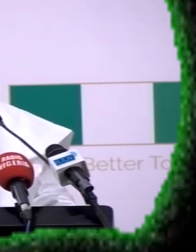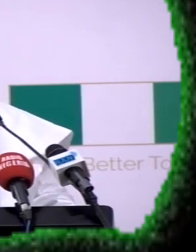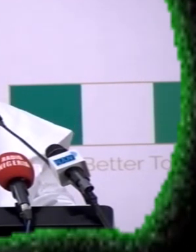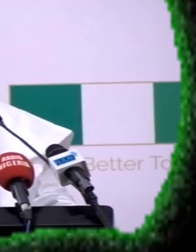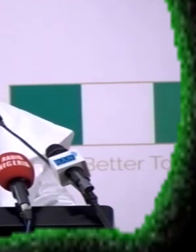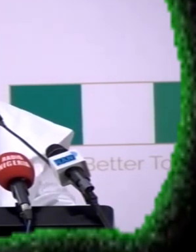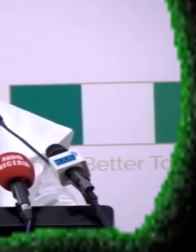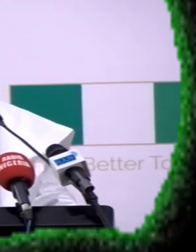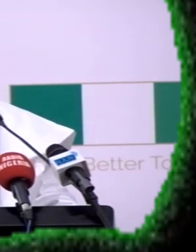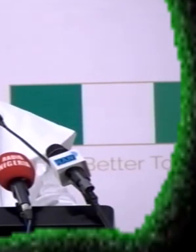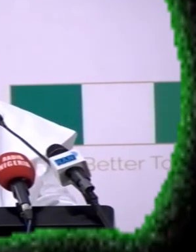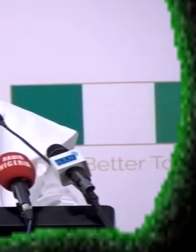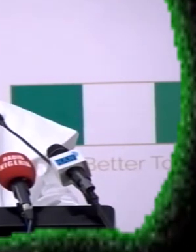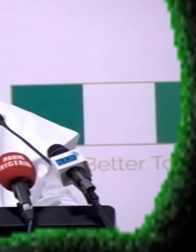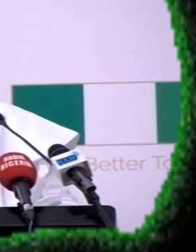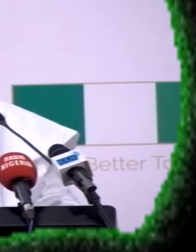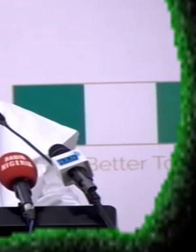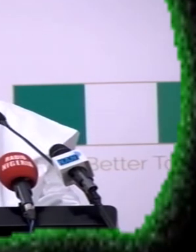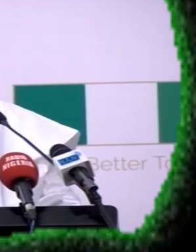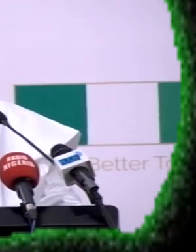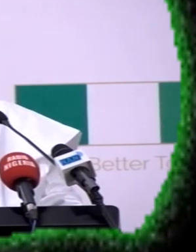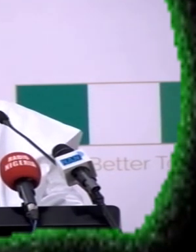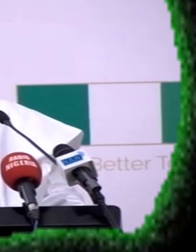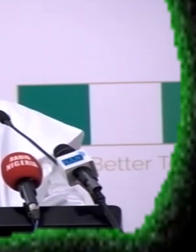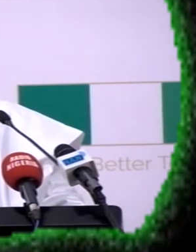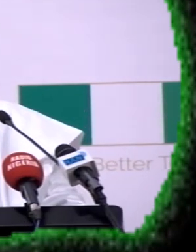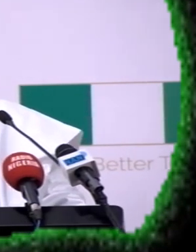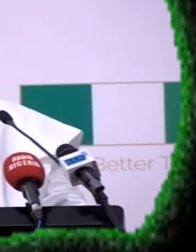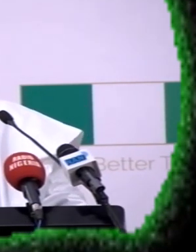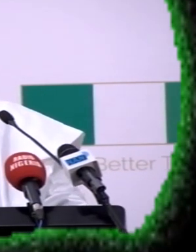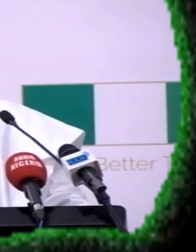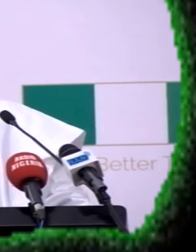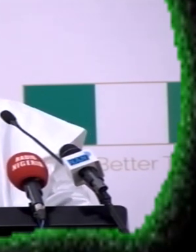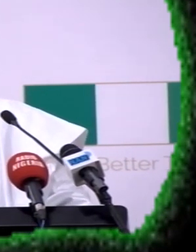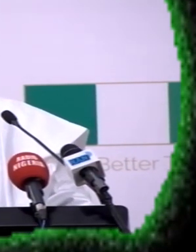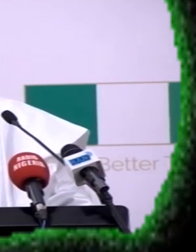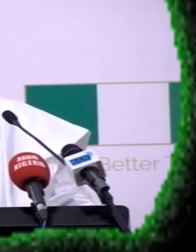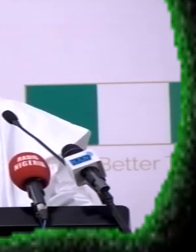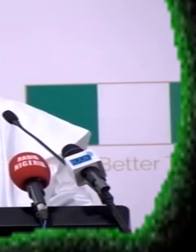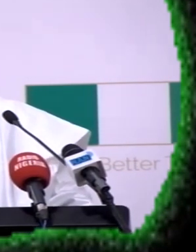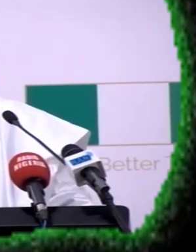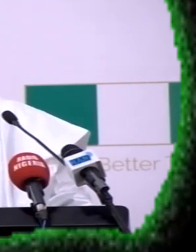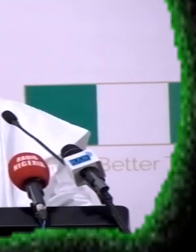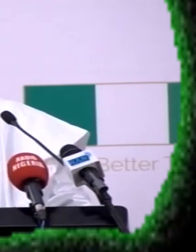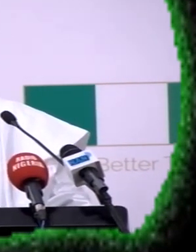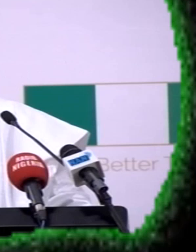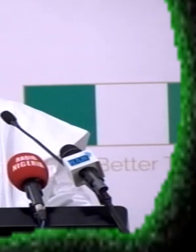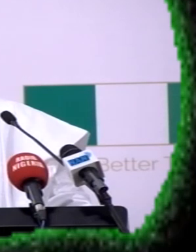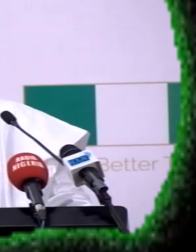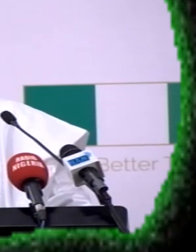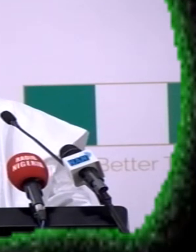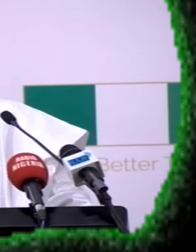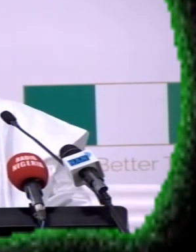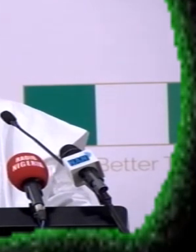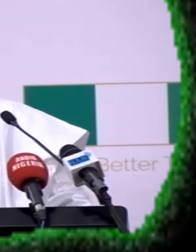earned $135 billion from global outsourcing. How much did we earn as an oil-producing nation?